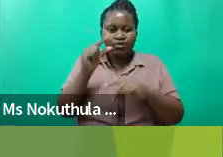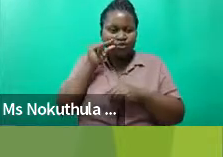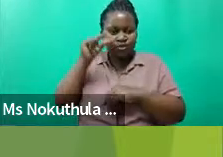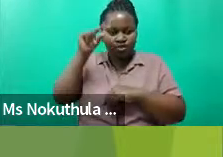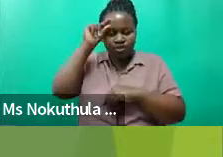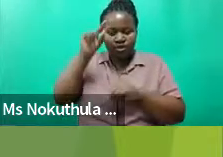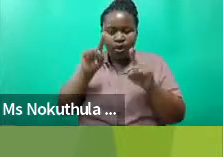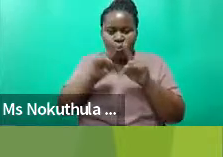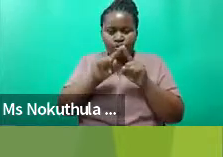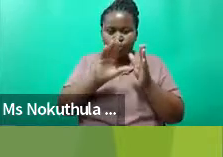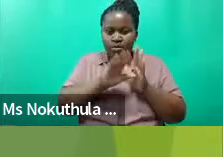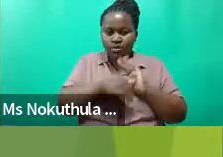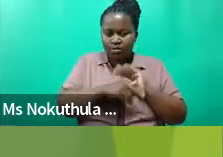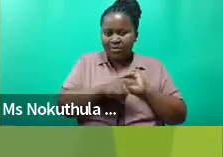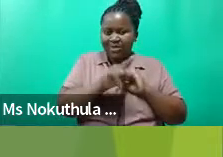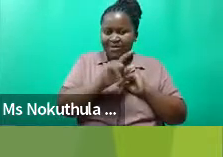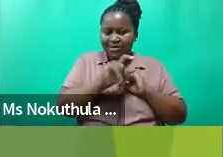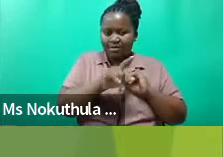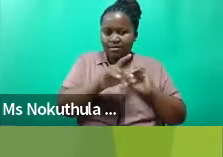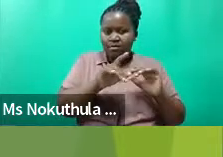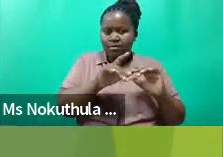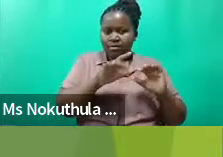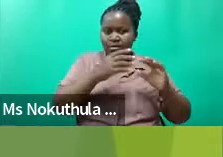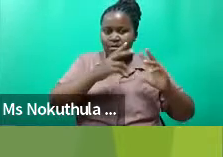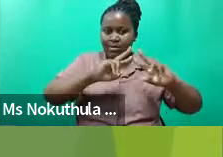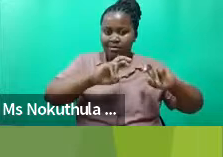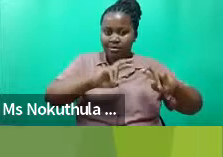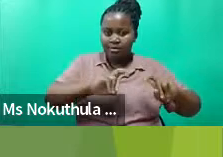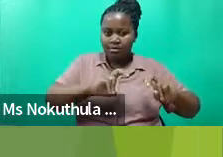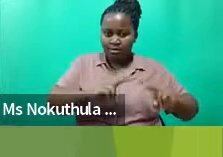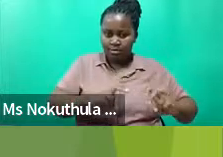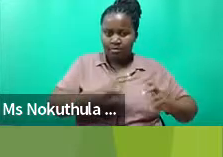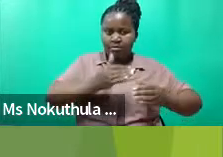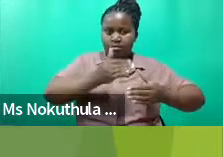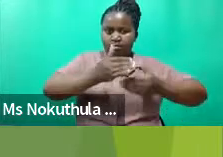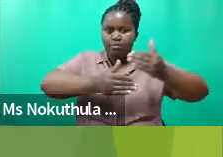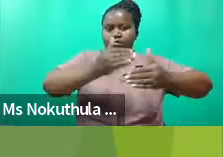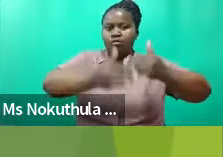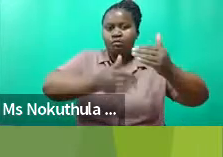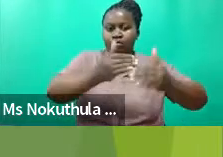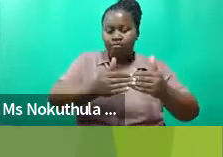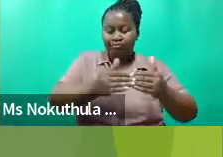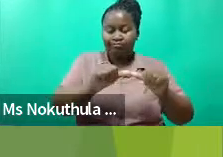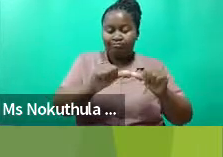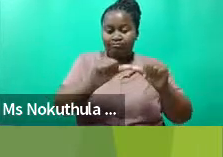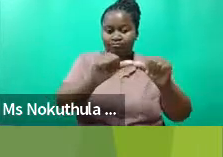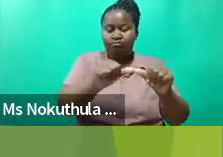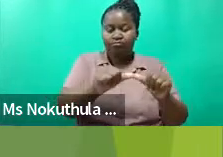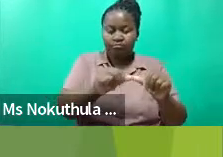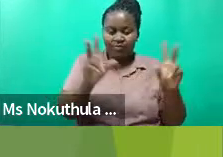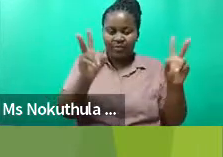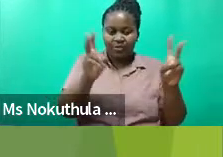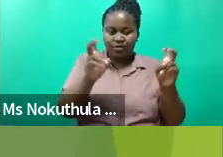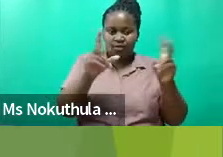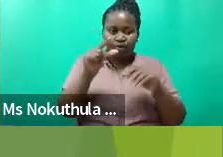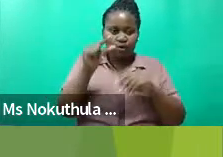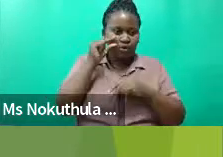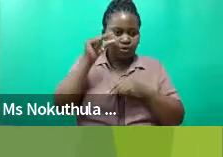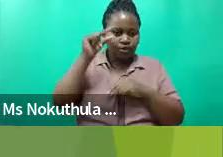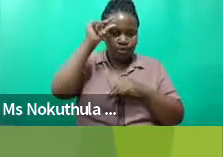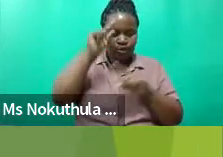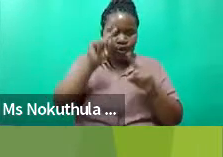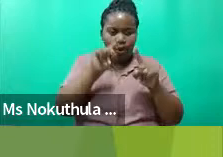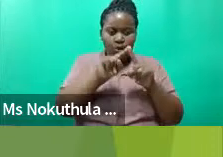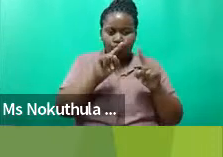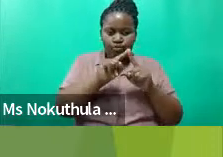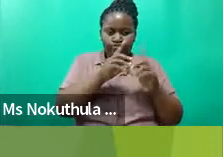disabilities. So the study will add to the ongoing discourses regarding the issues of gender in intimate